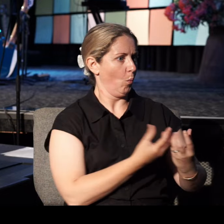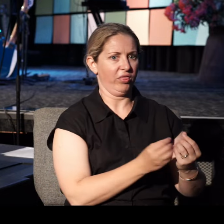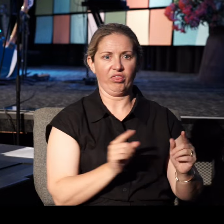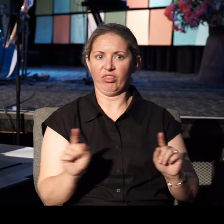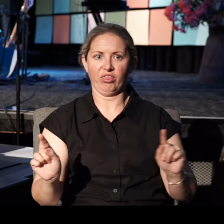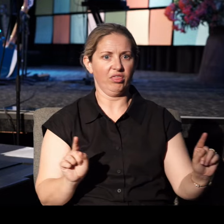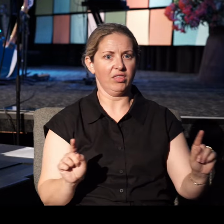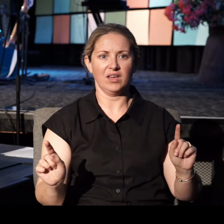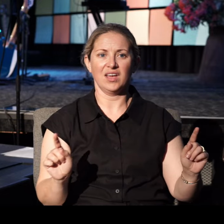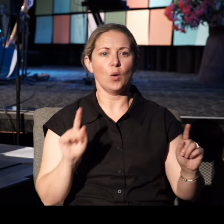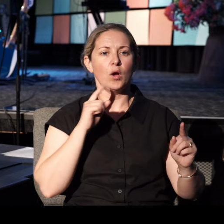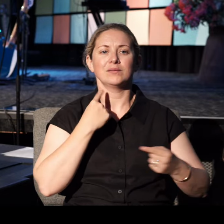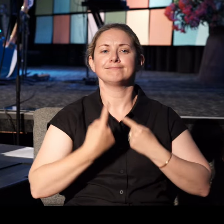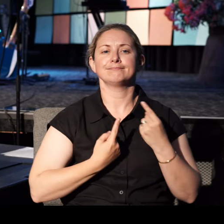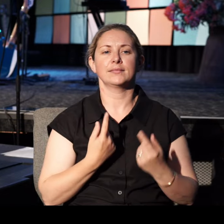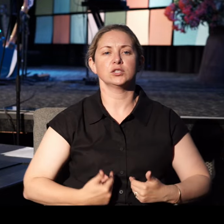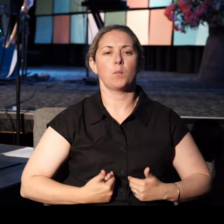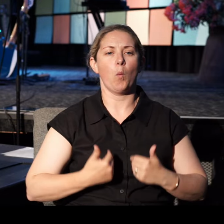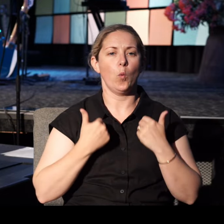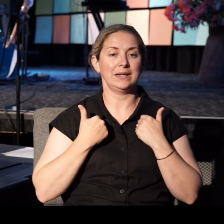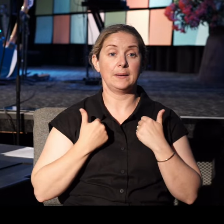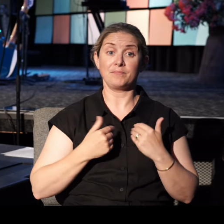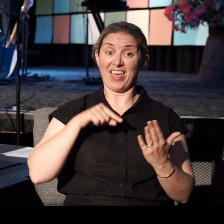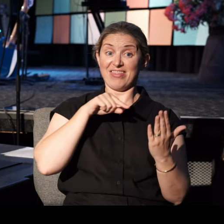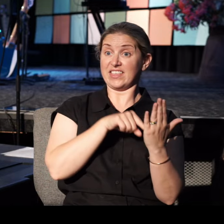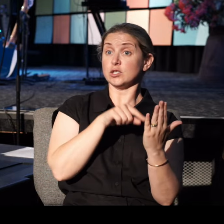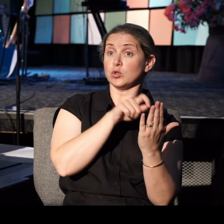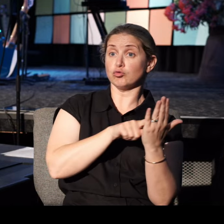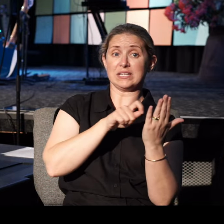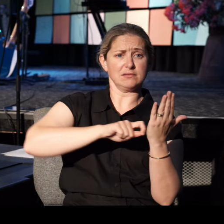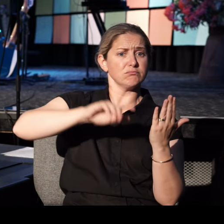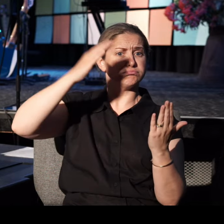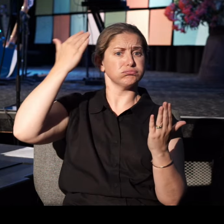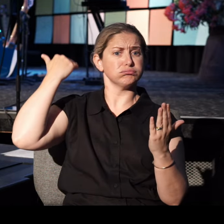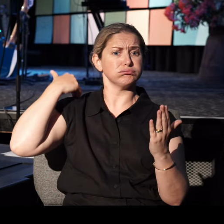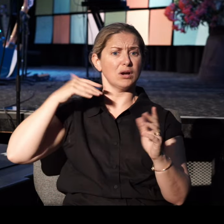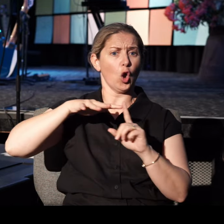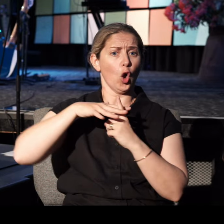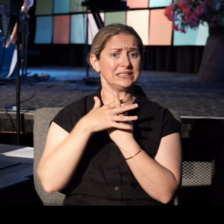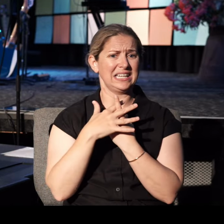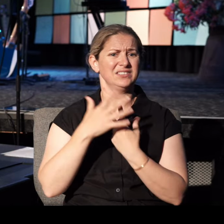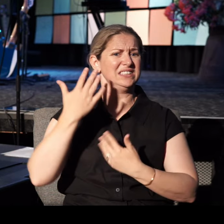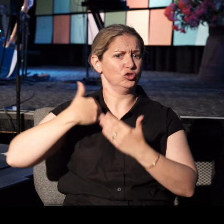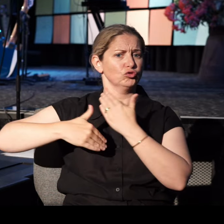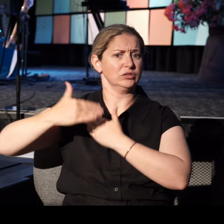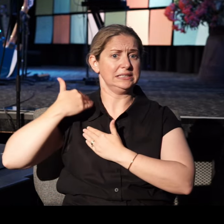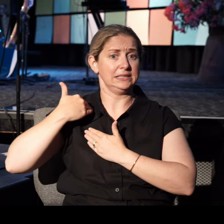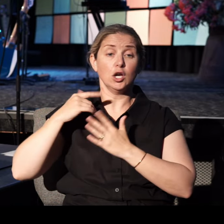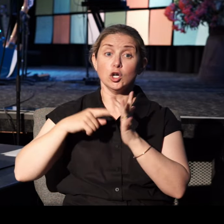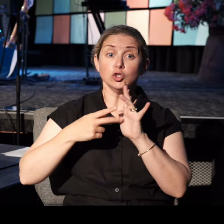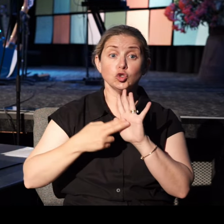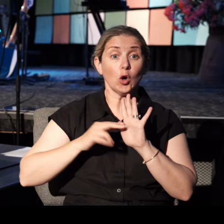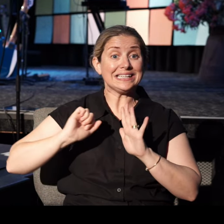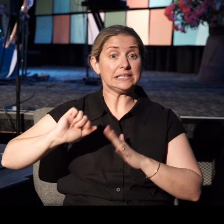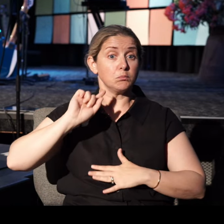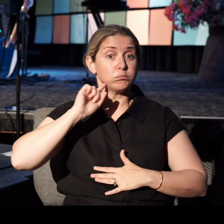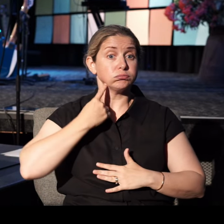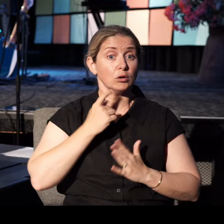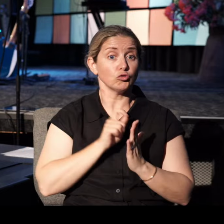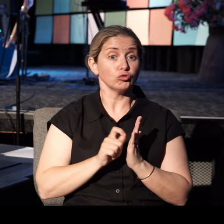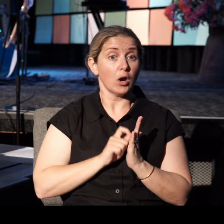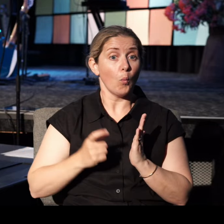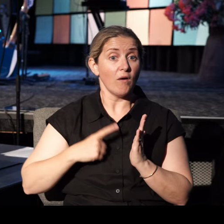Now, in the historical context within which this is written, it was meant to be a great encouragement to the people he wrote to. So 1 John is written to